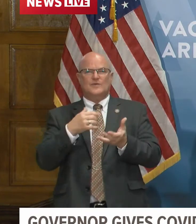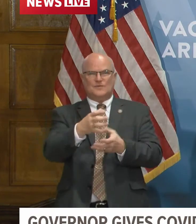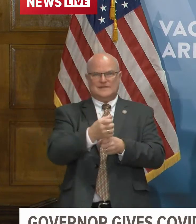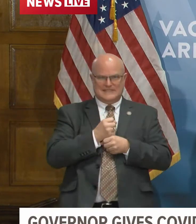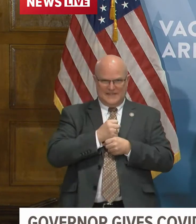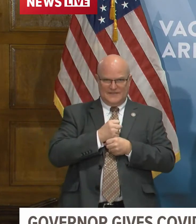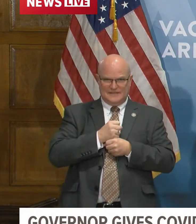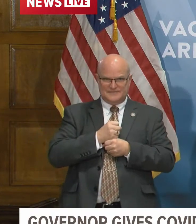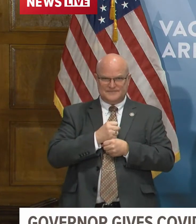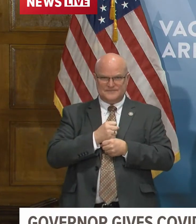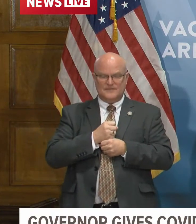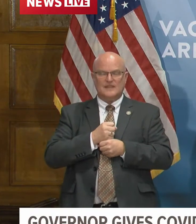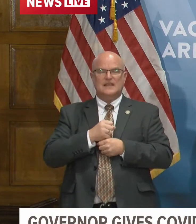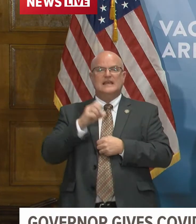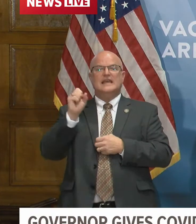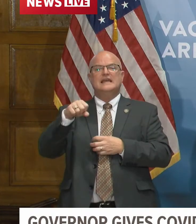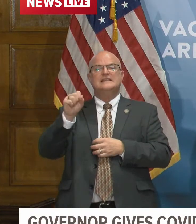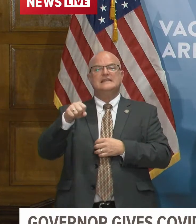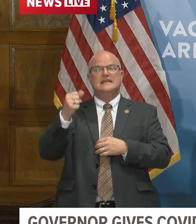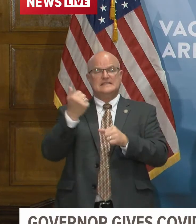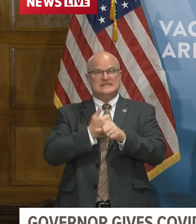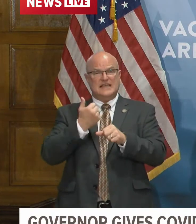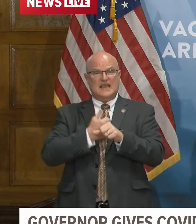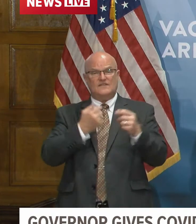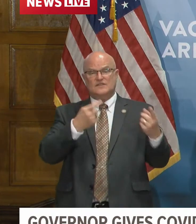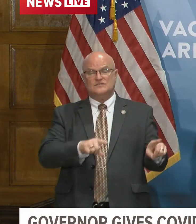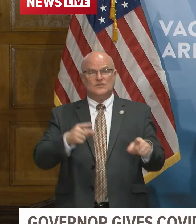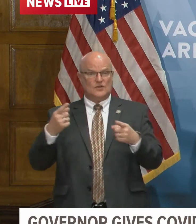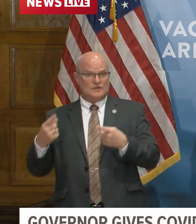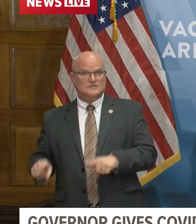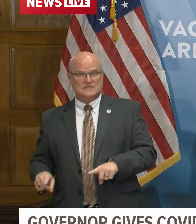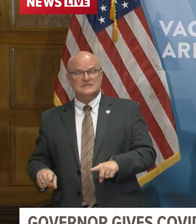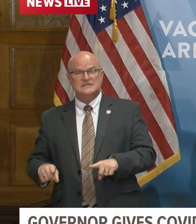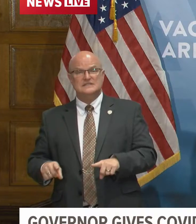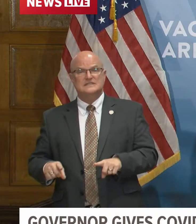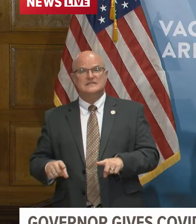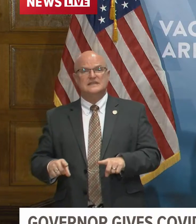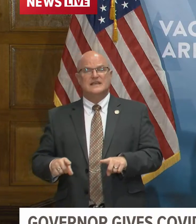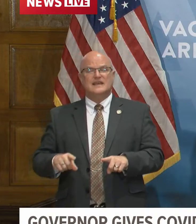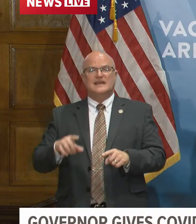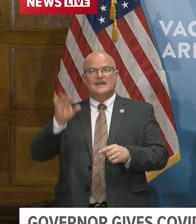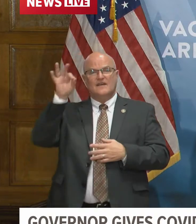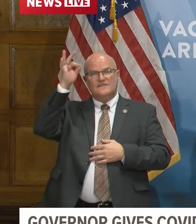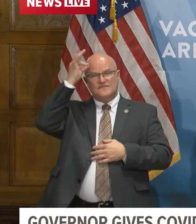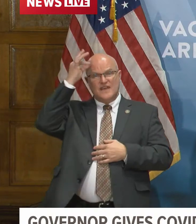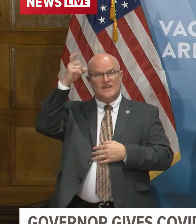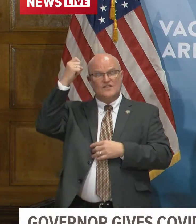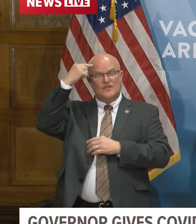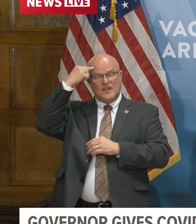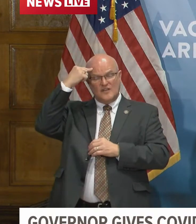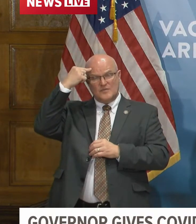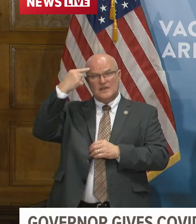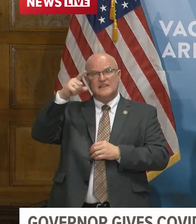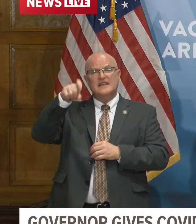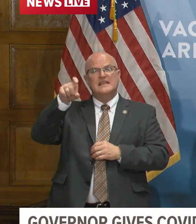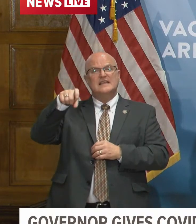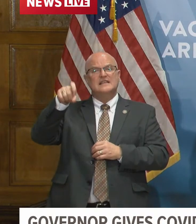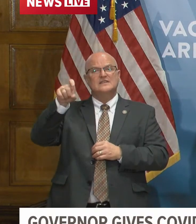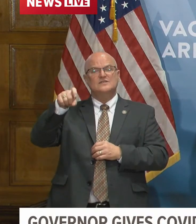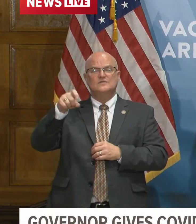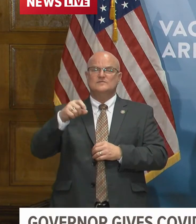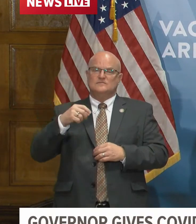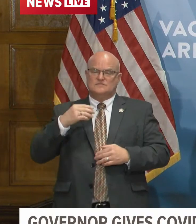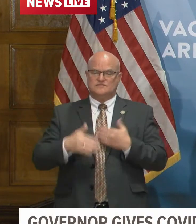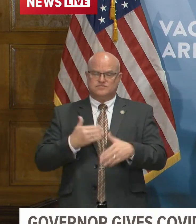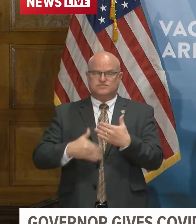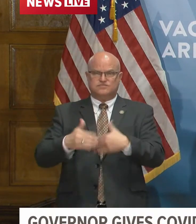receiving. And yes, in every circumstance, the federal government should try to